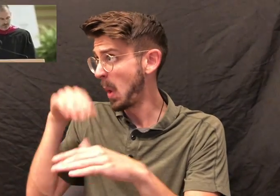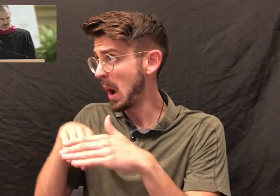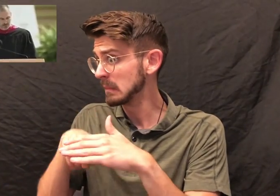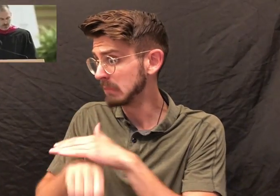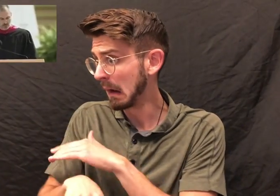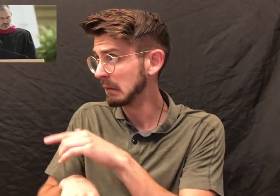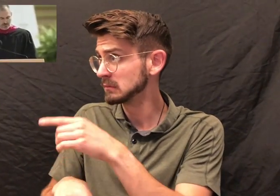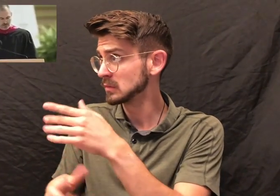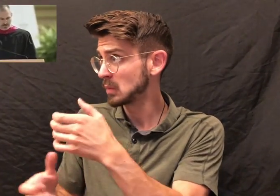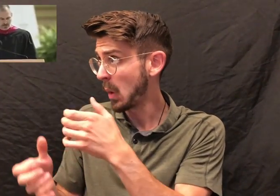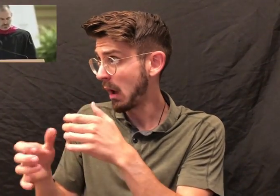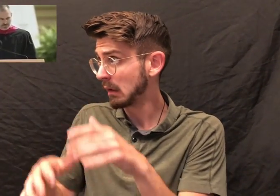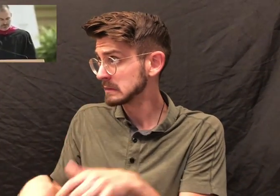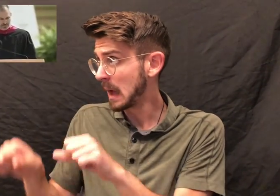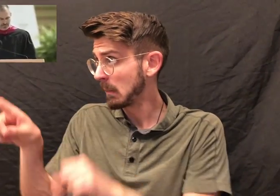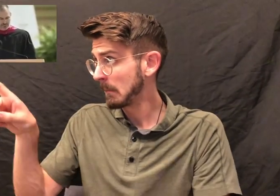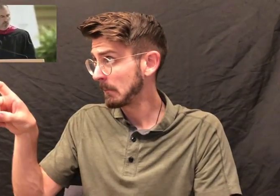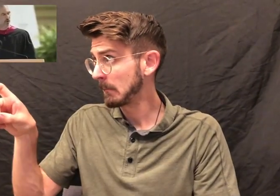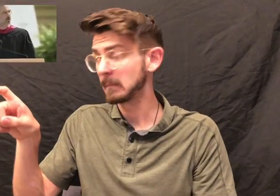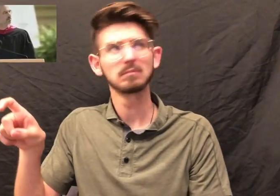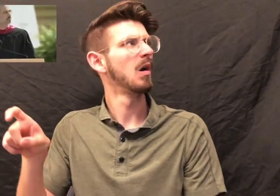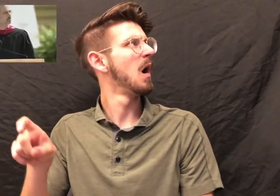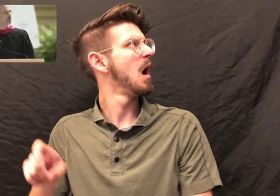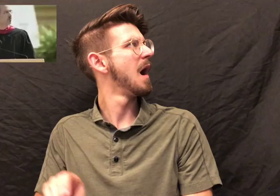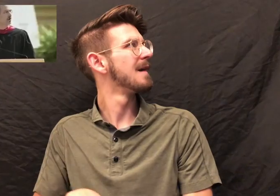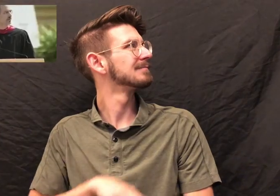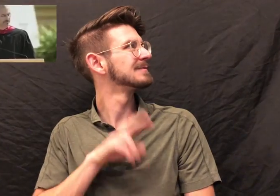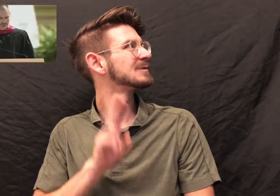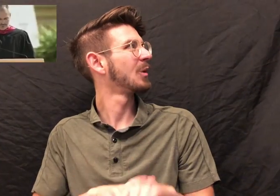want him?" They said, "Of course."